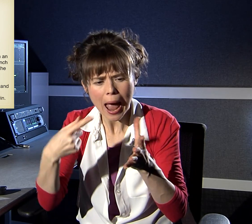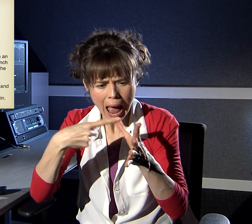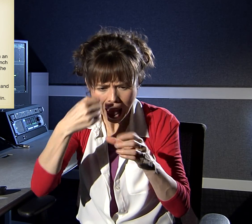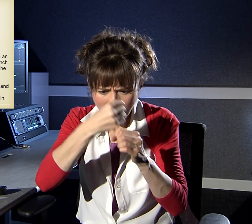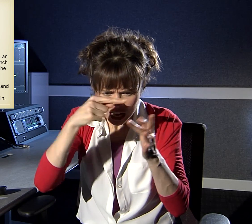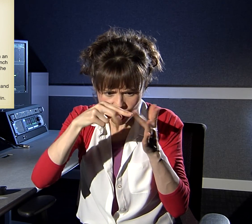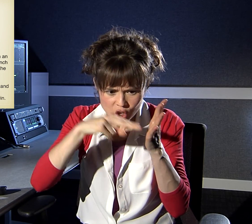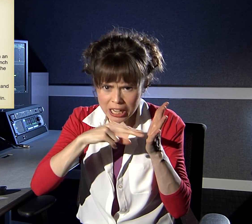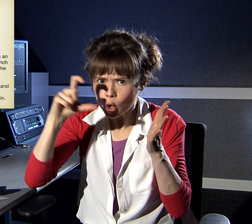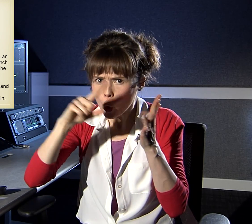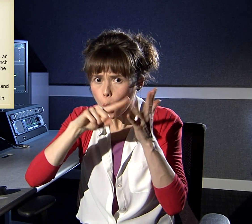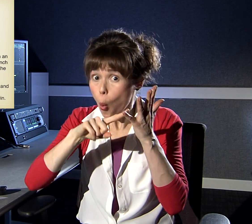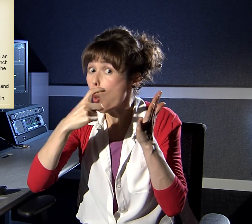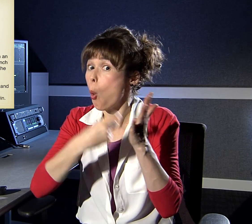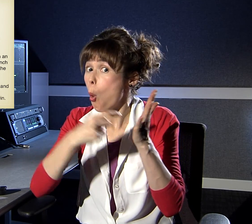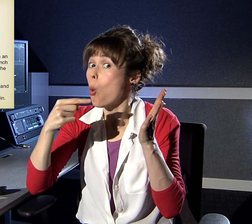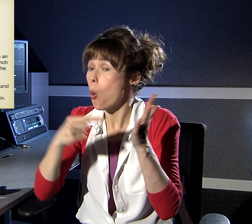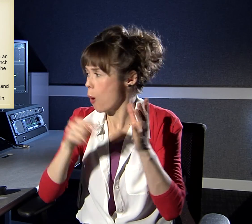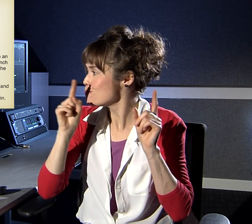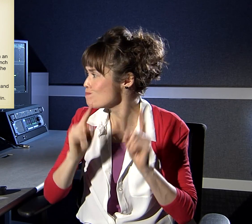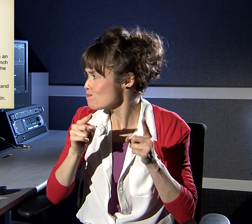And it takes place in Agincourt.